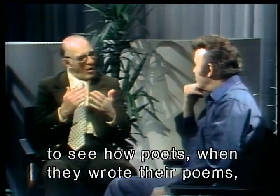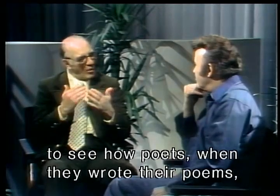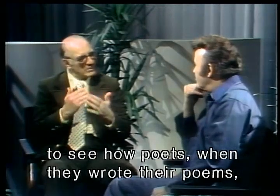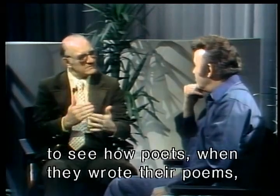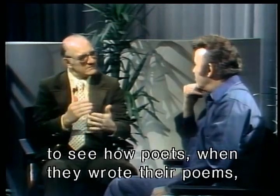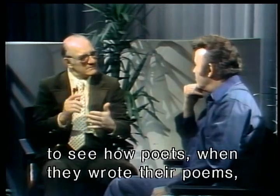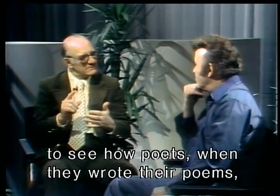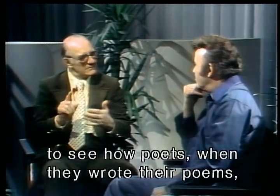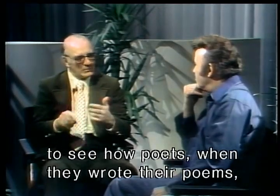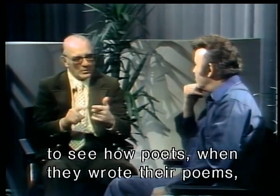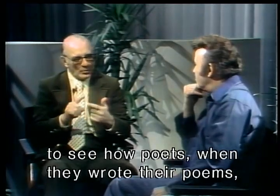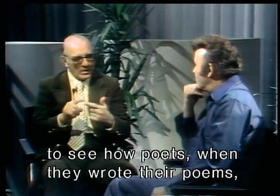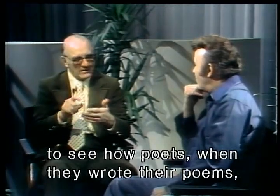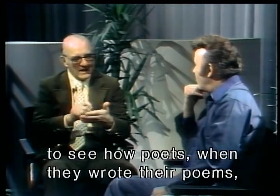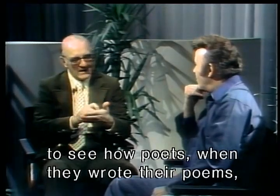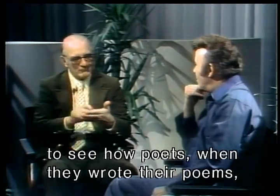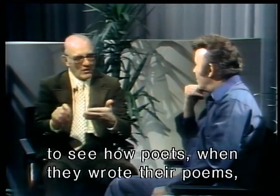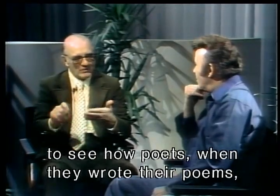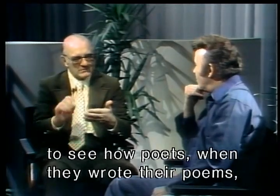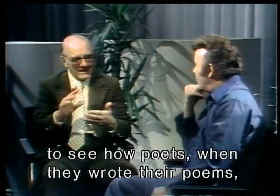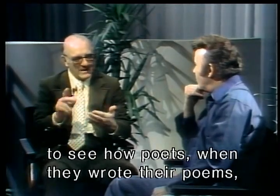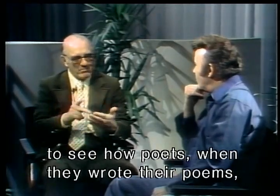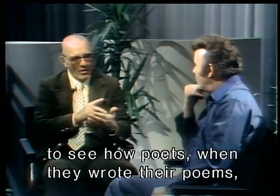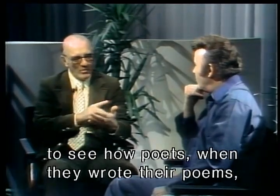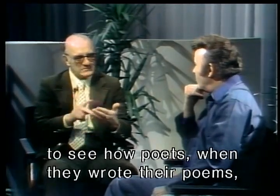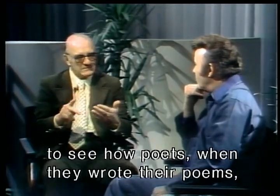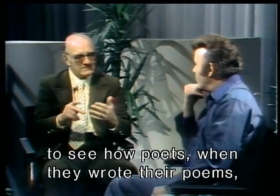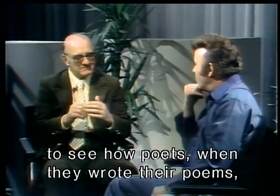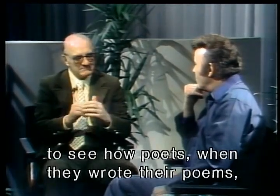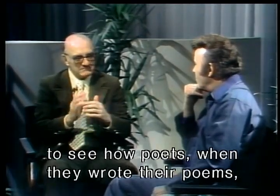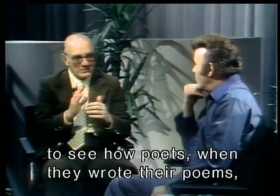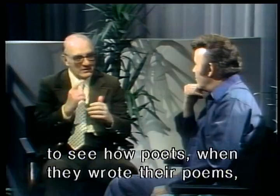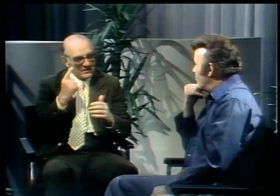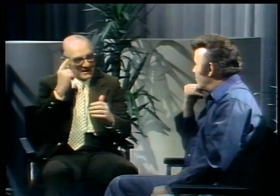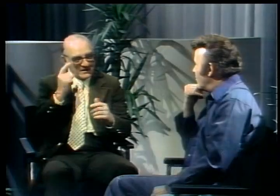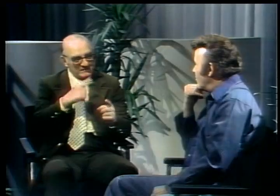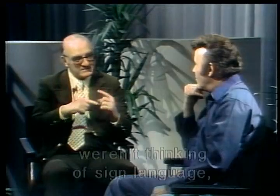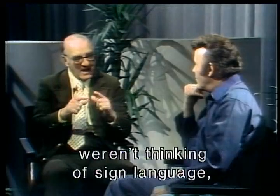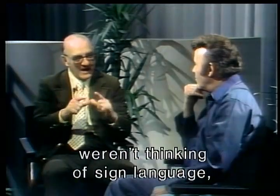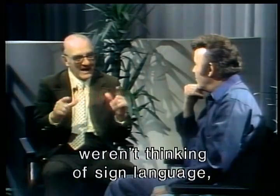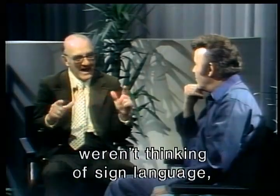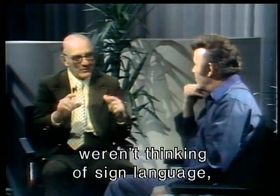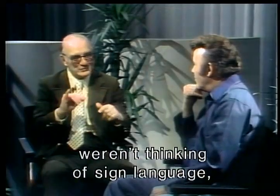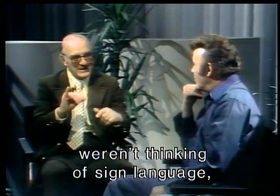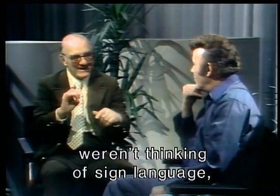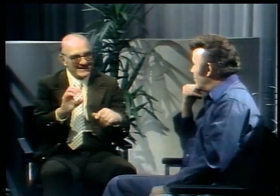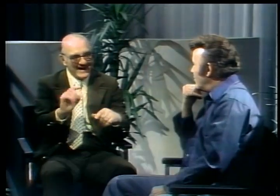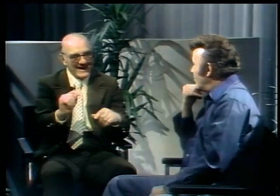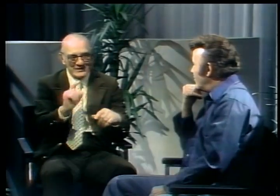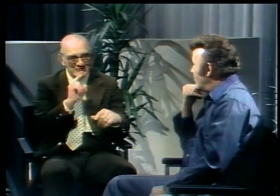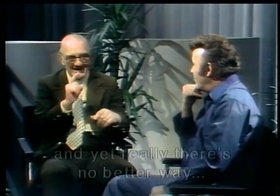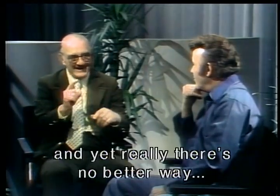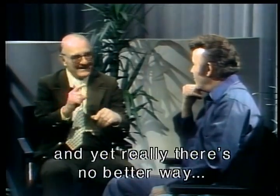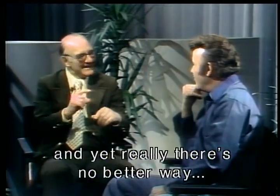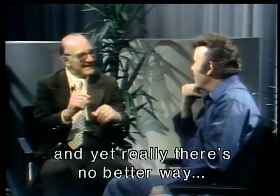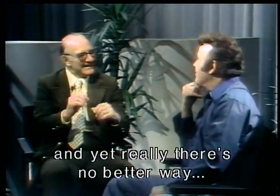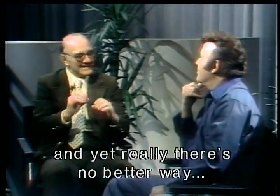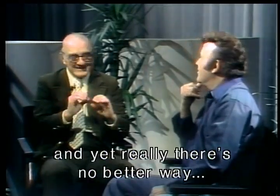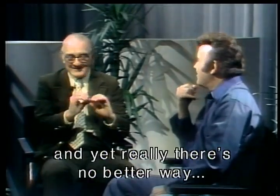poets, when they wrote their poems, wasn't thinking of sign language, and yet really